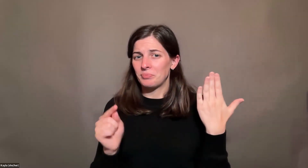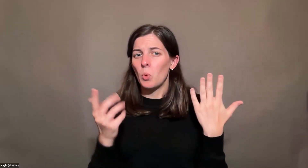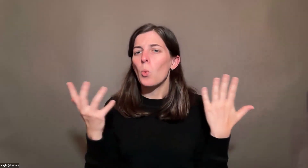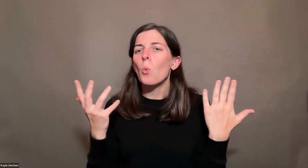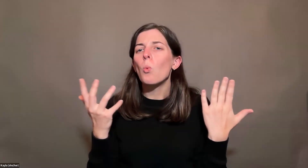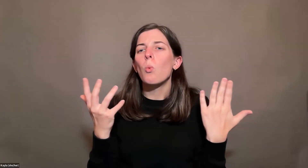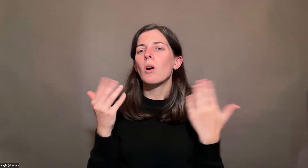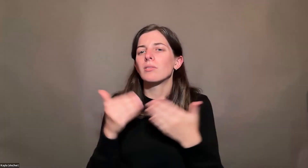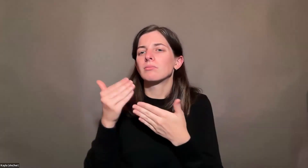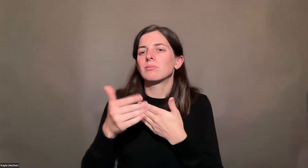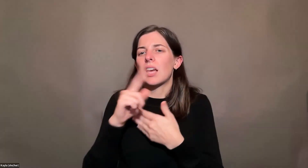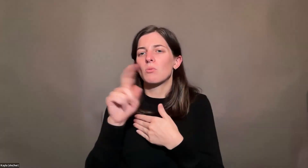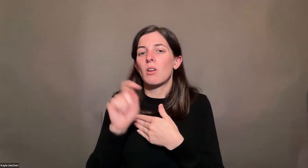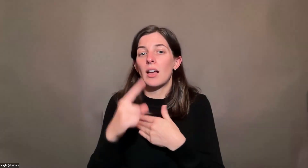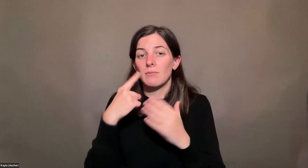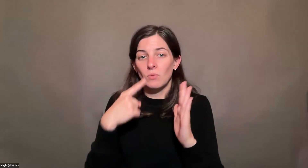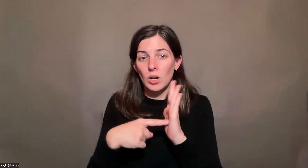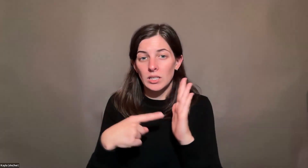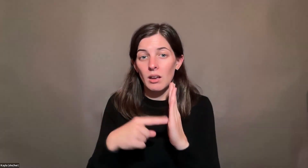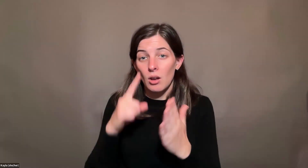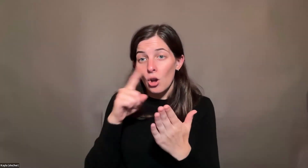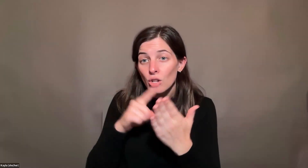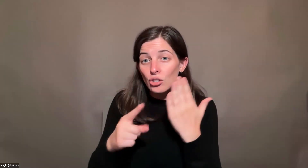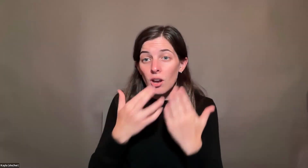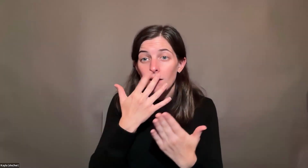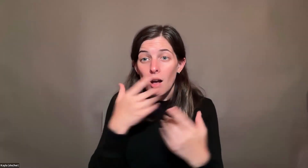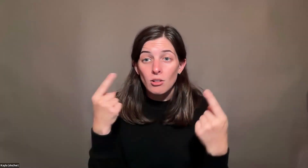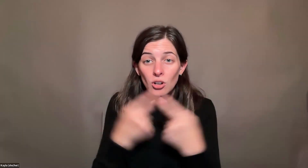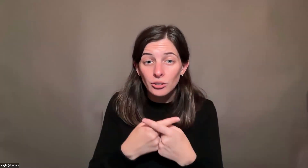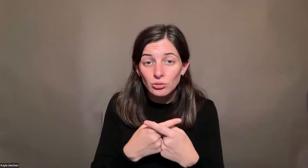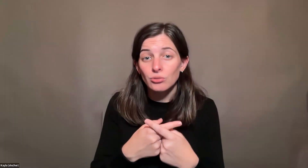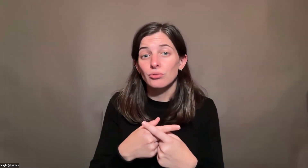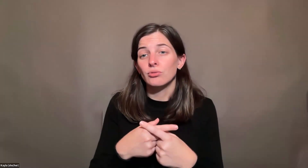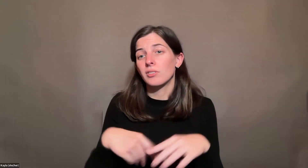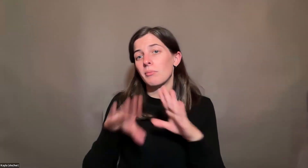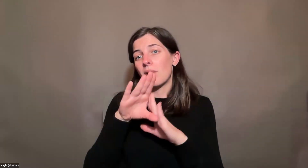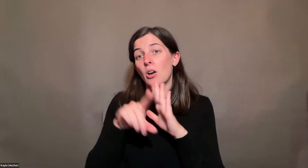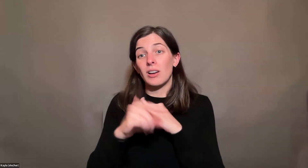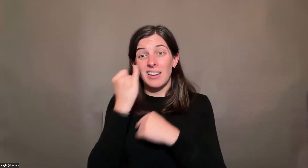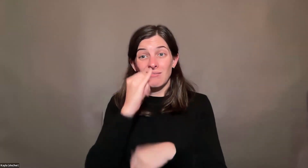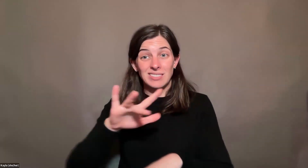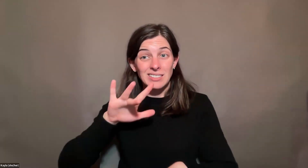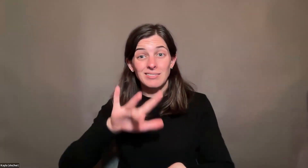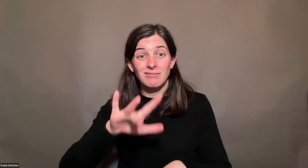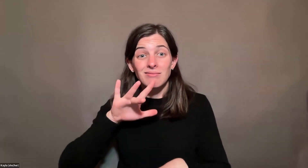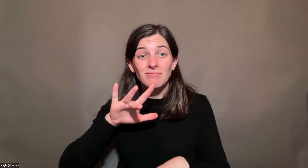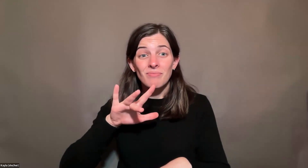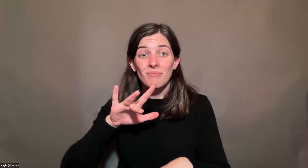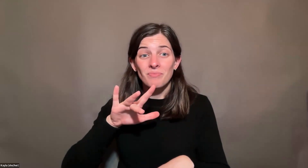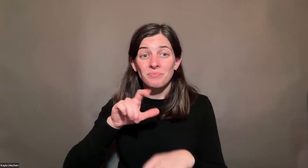ask, like check color contrast of the text and background. And if I click on here, send the things, check the color contrast of the